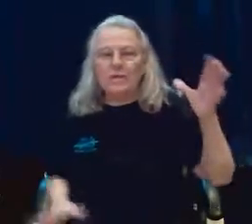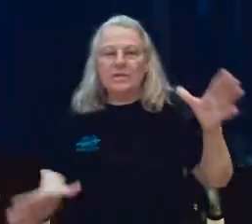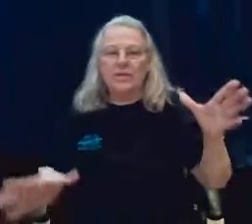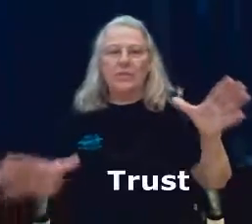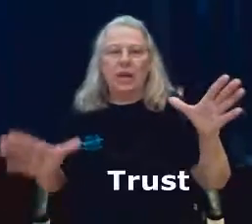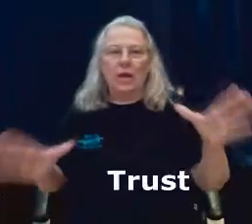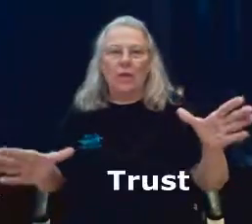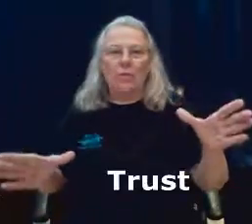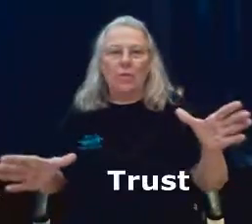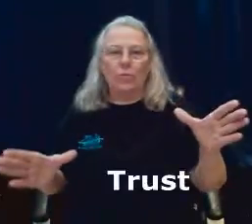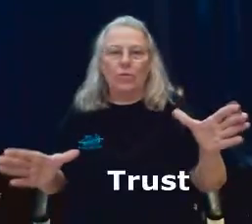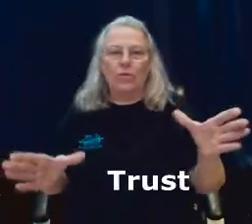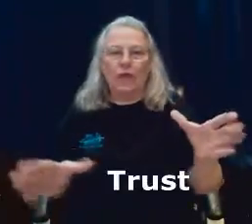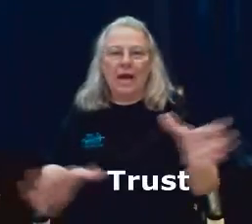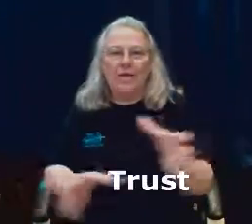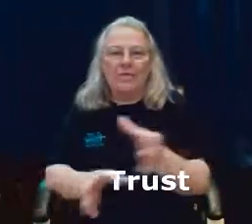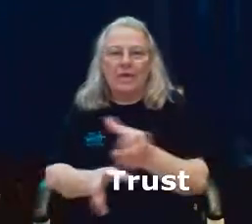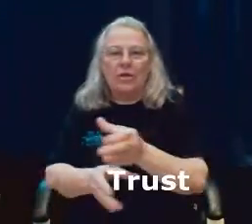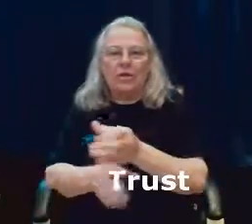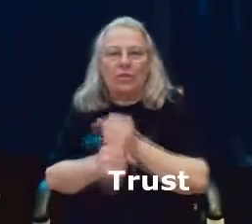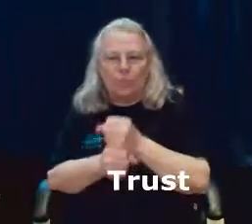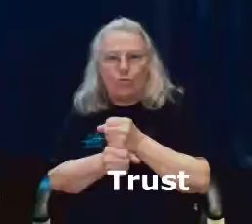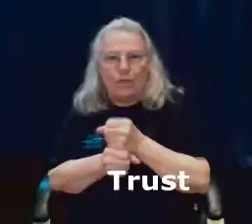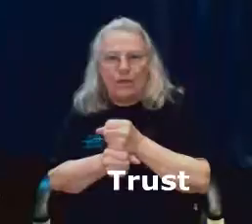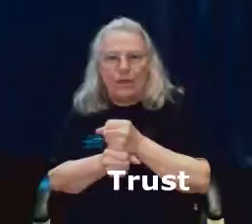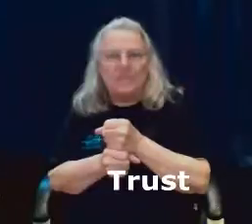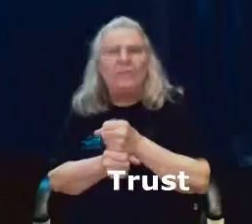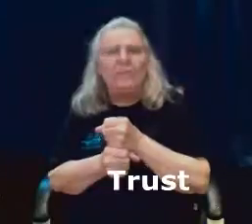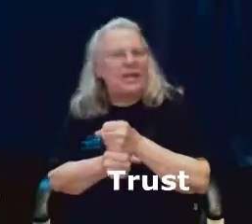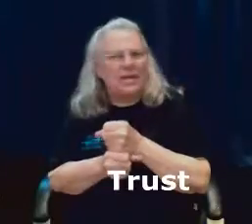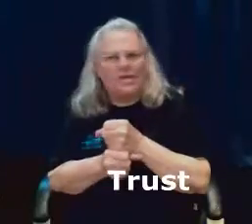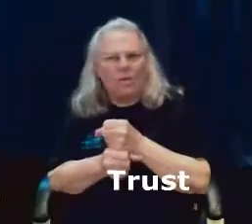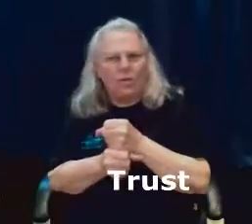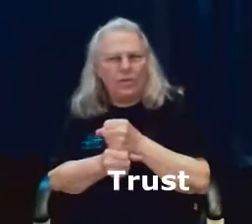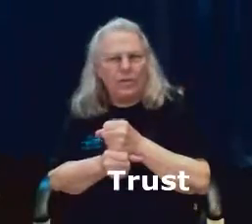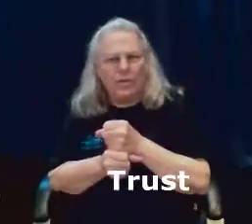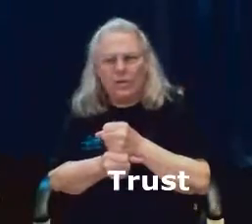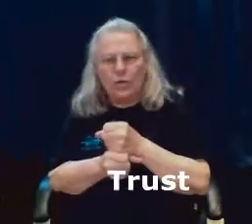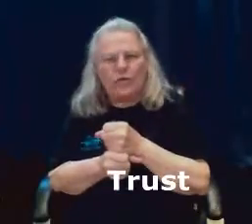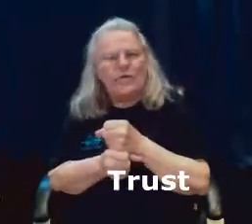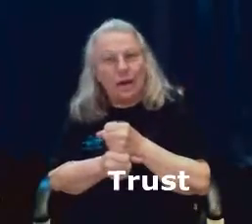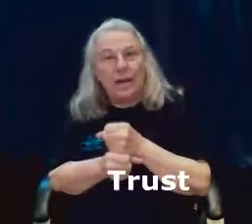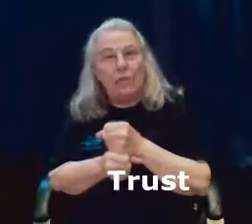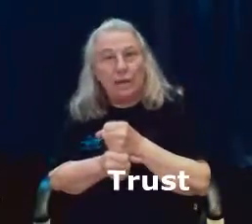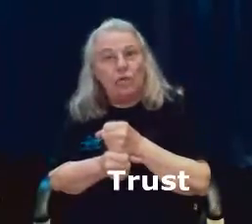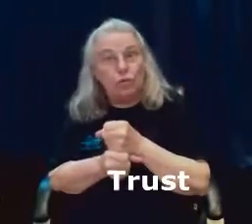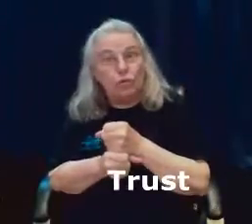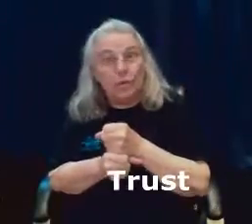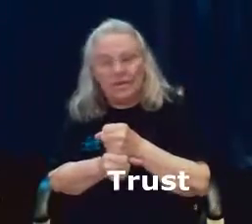Trust, both of your hands grabbing something and holding onto it tight because you trust